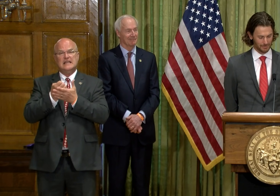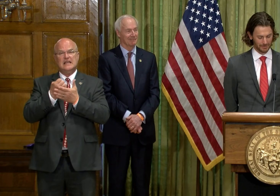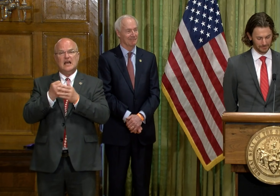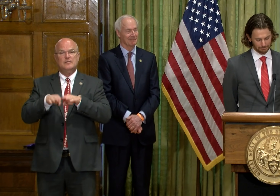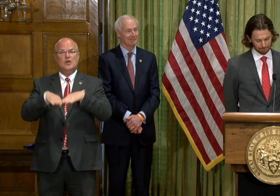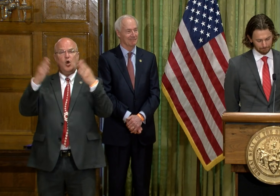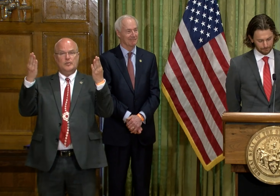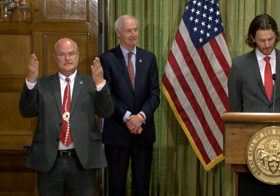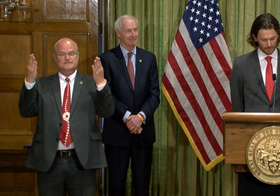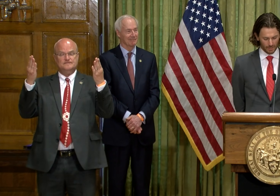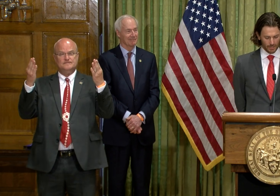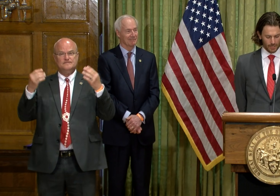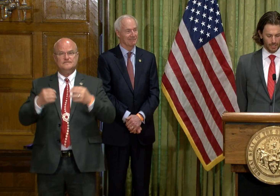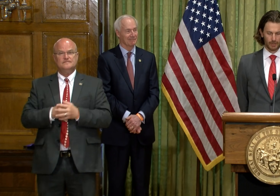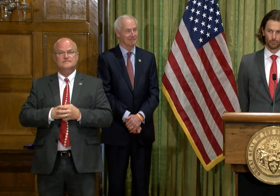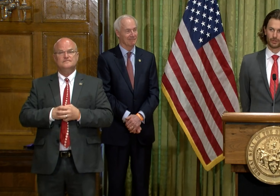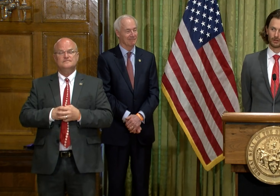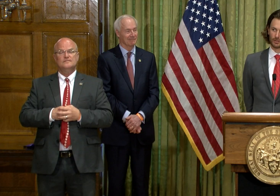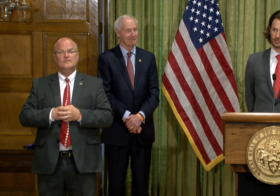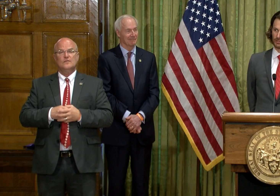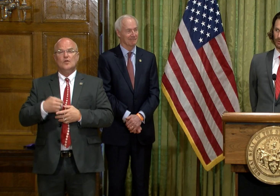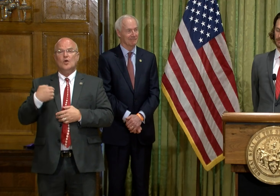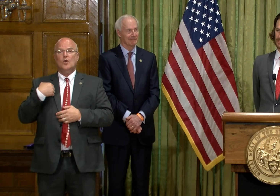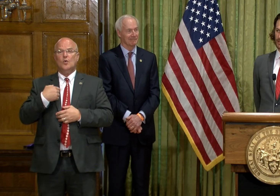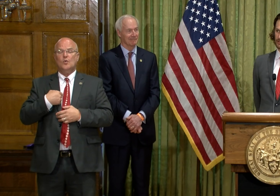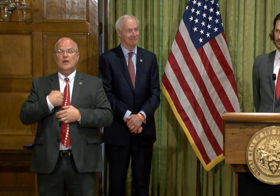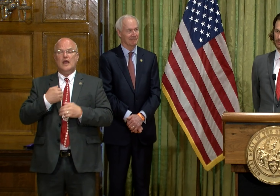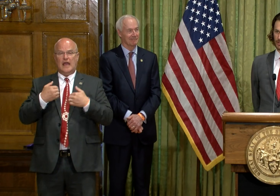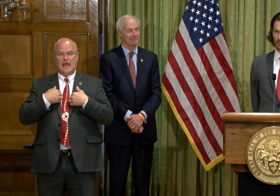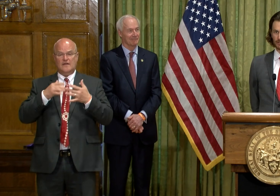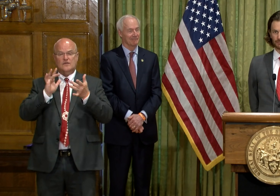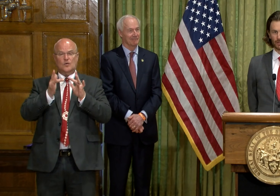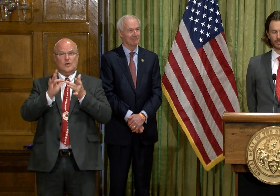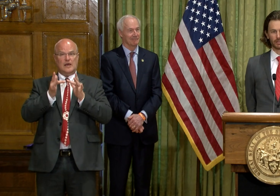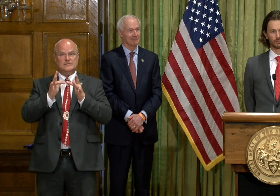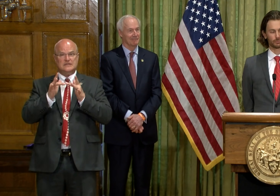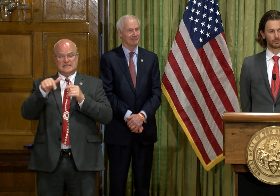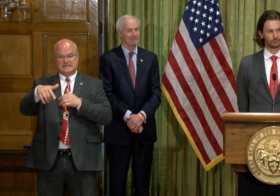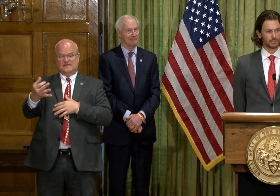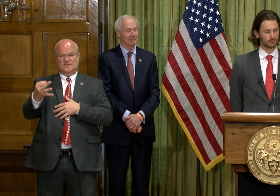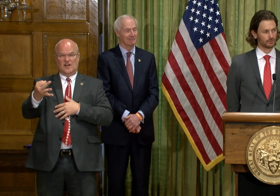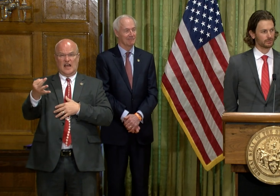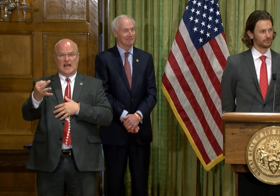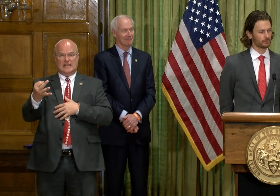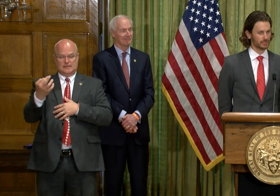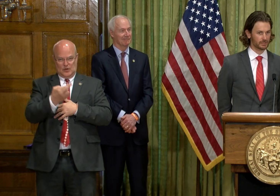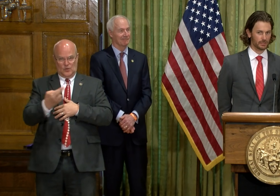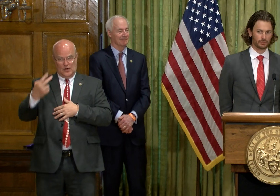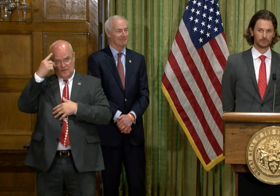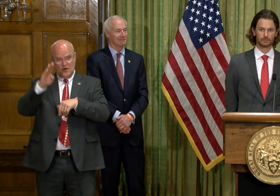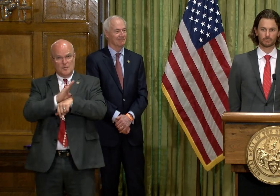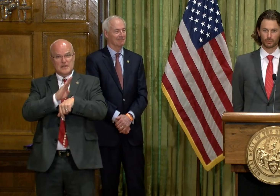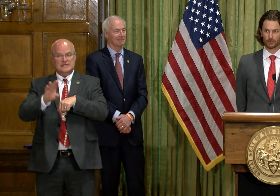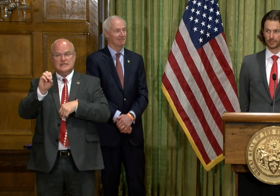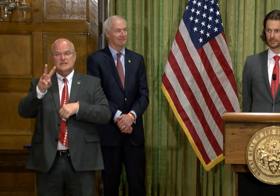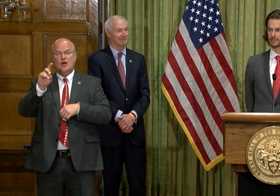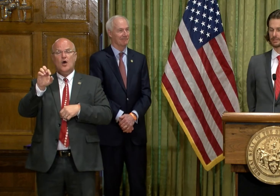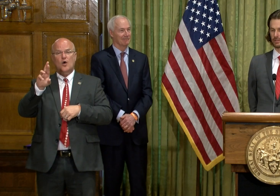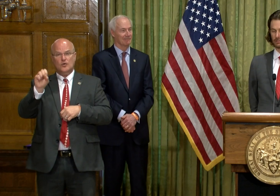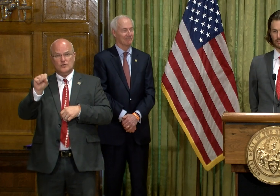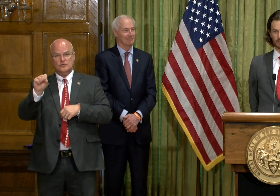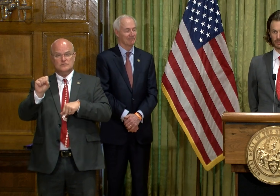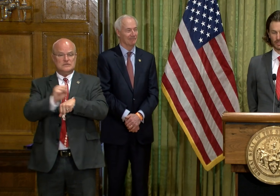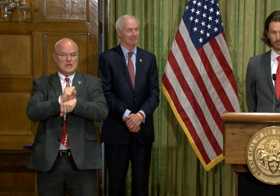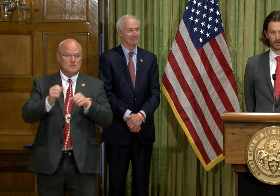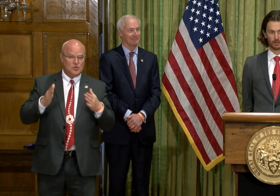economy reopened. We are launching a website this Friday, which will be a resource for business owners,